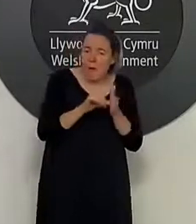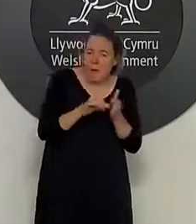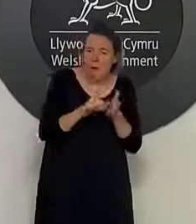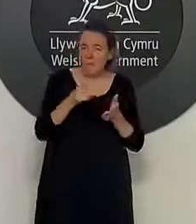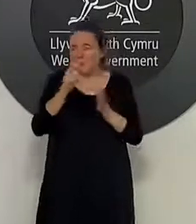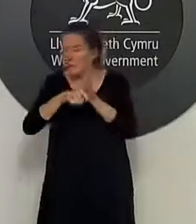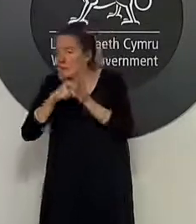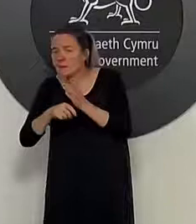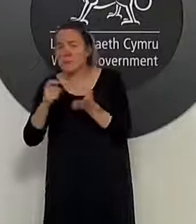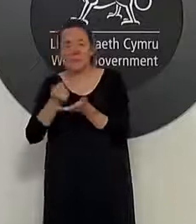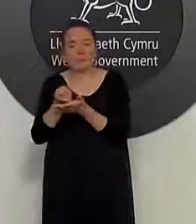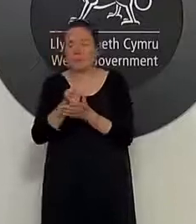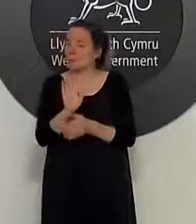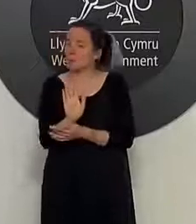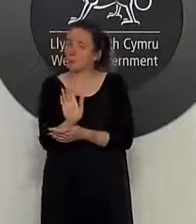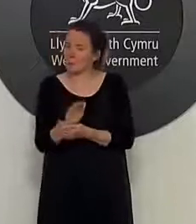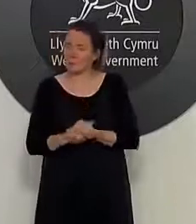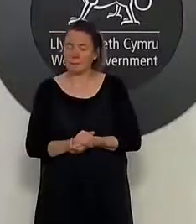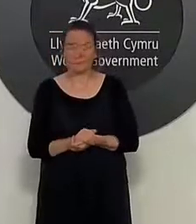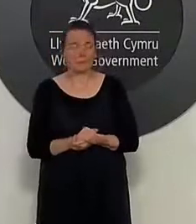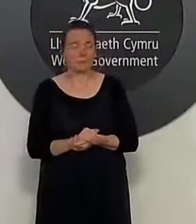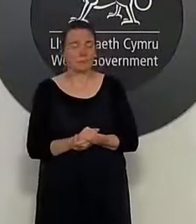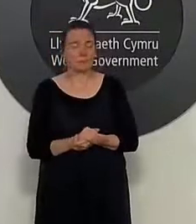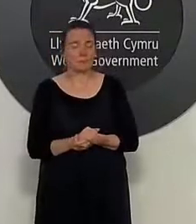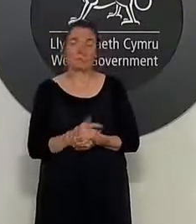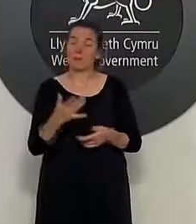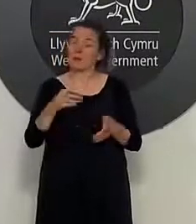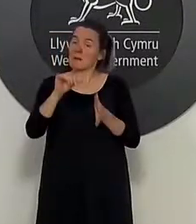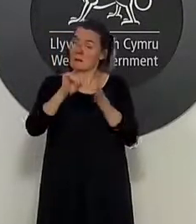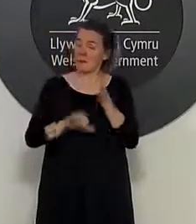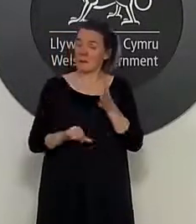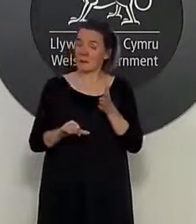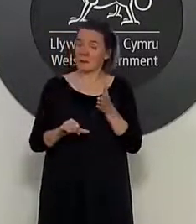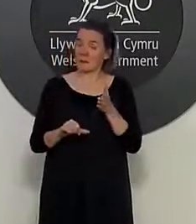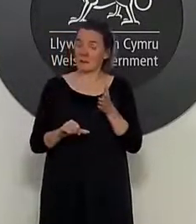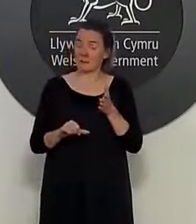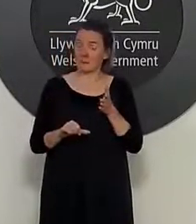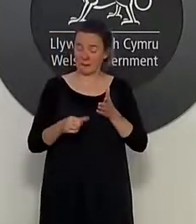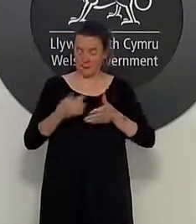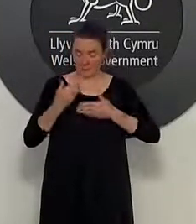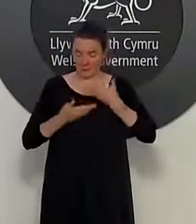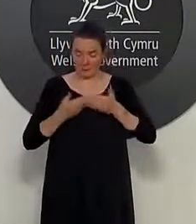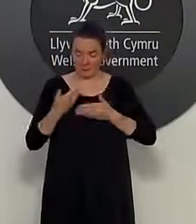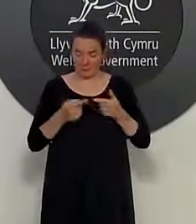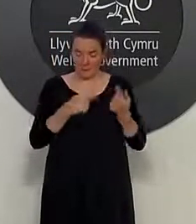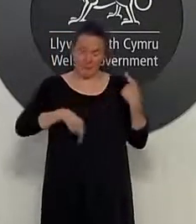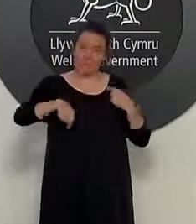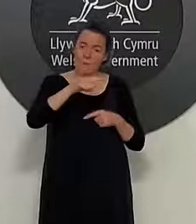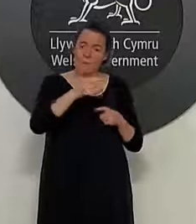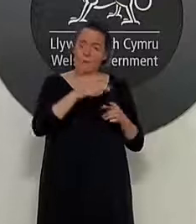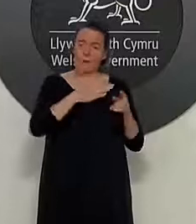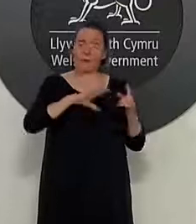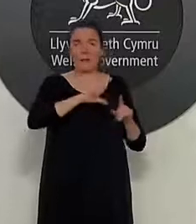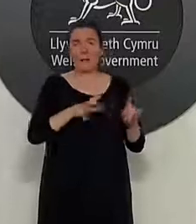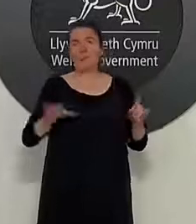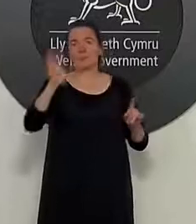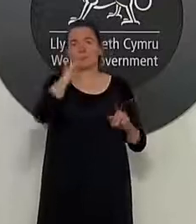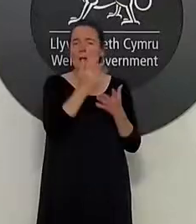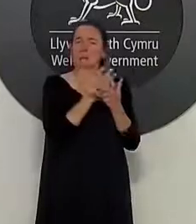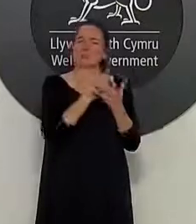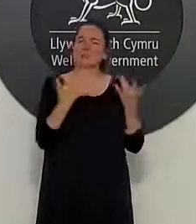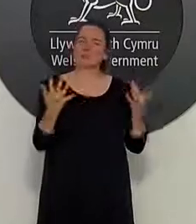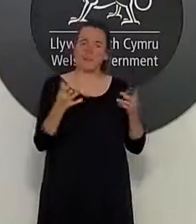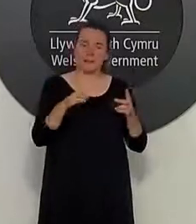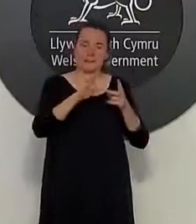Now, as a result of all of this, we have already started work to help ease the pressure on communities with large numbers of second homes.